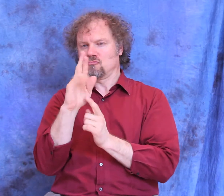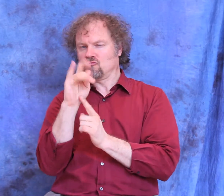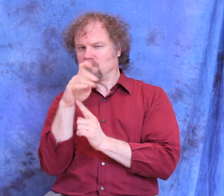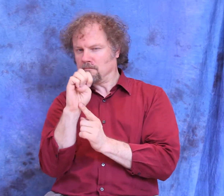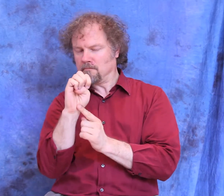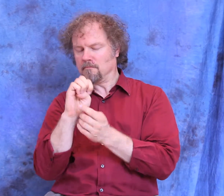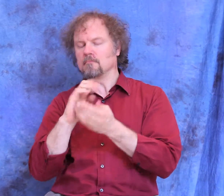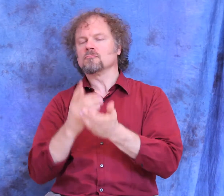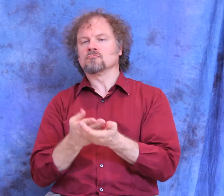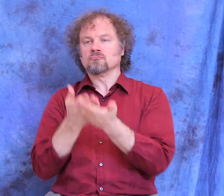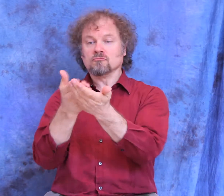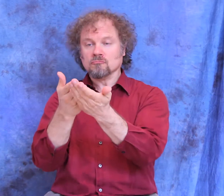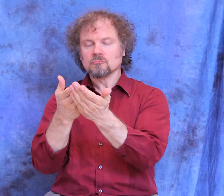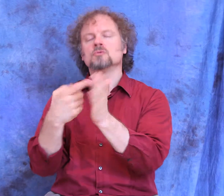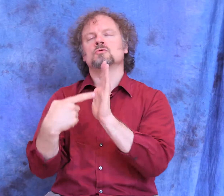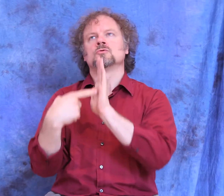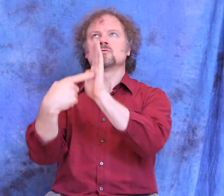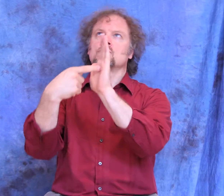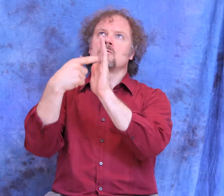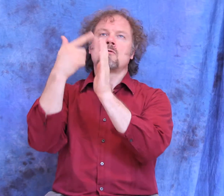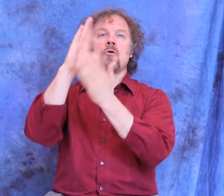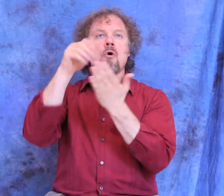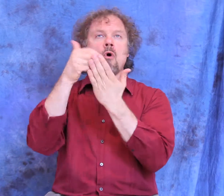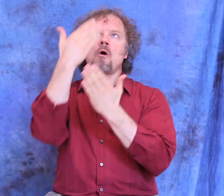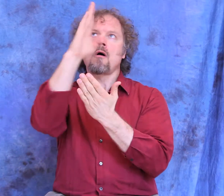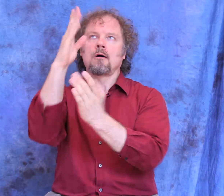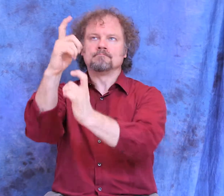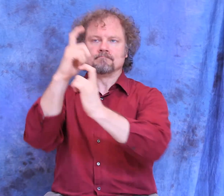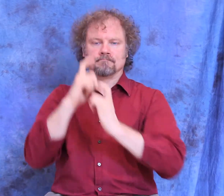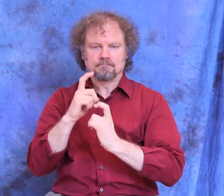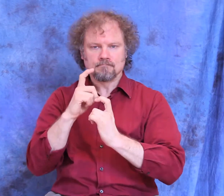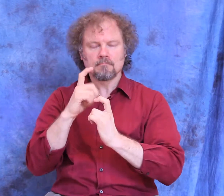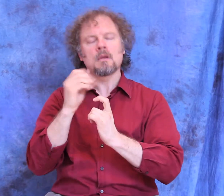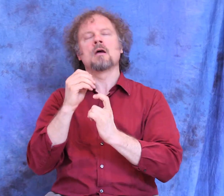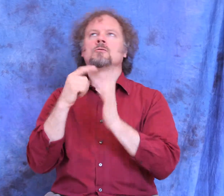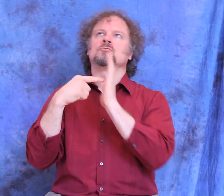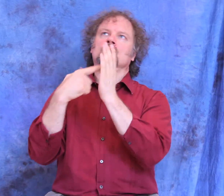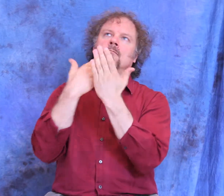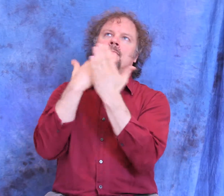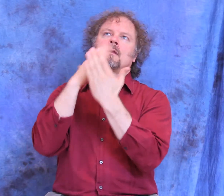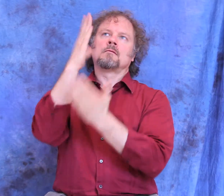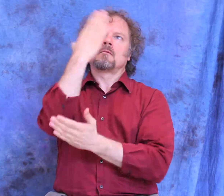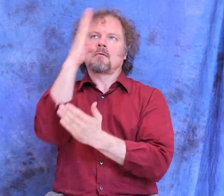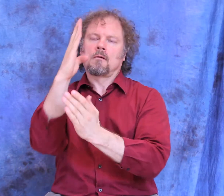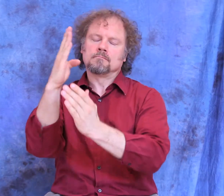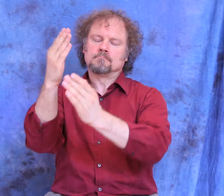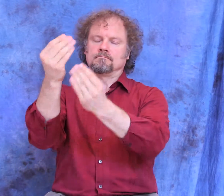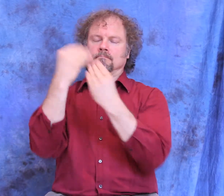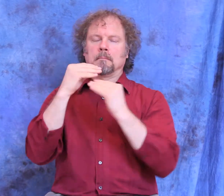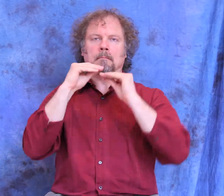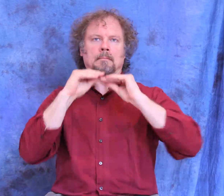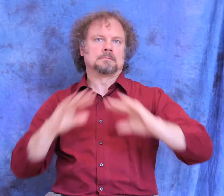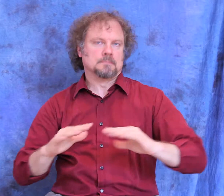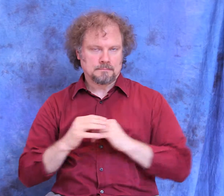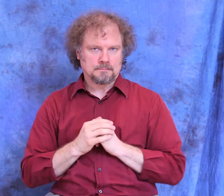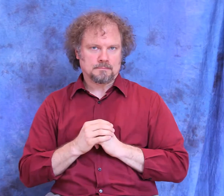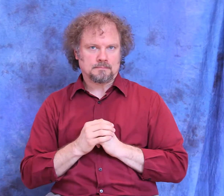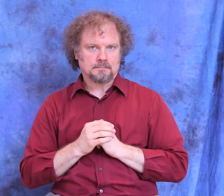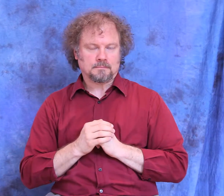belief that all is from God and is also a sign of gratitude for God's blessings upon man. It is required